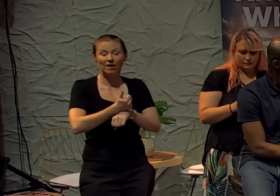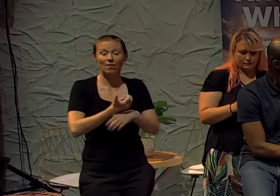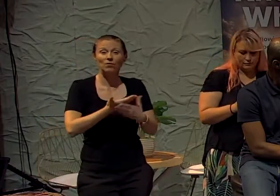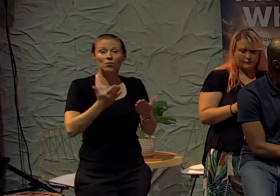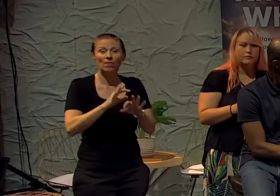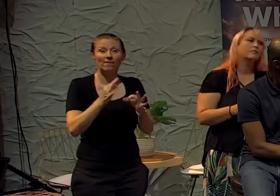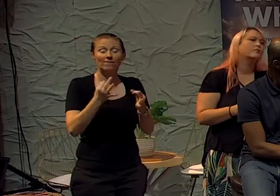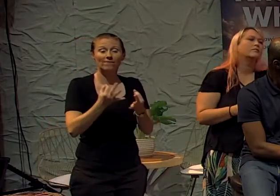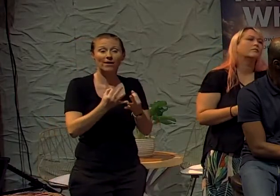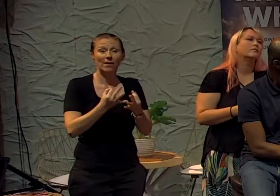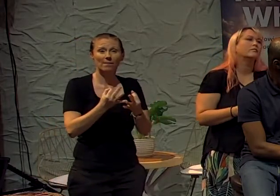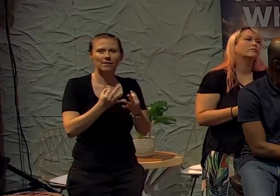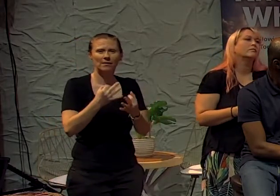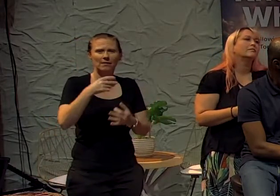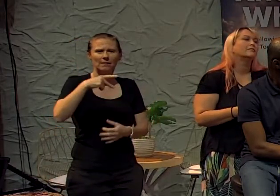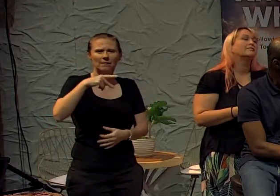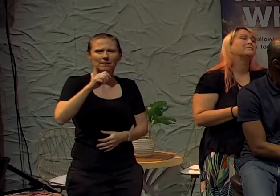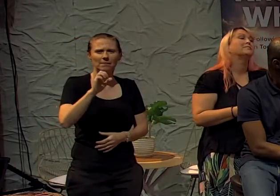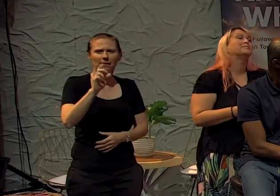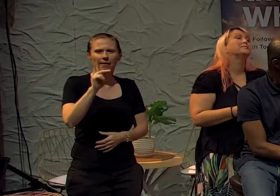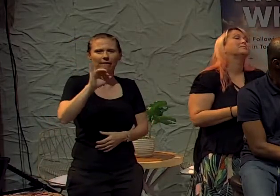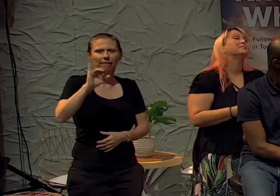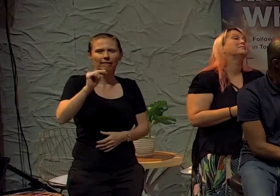the family pecking order was.